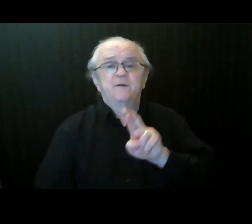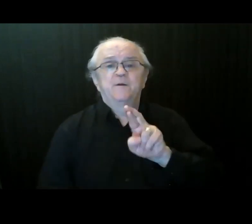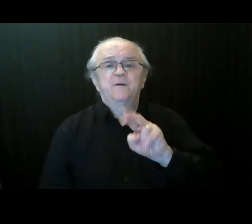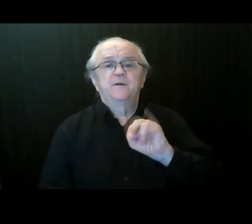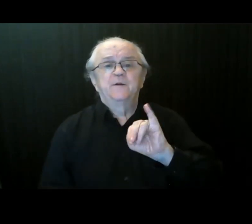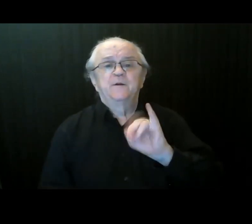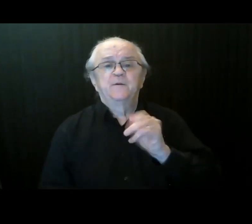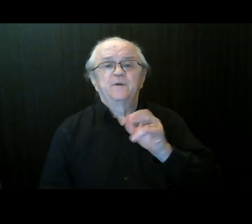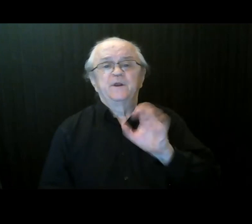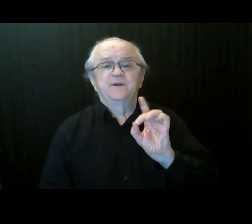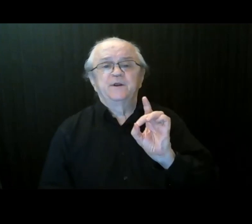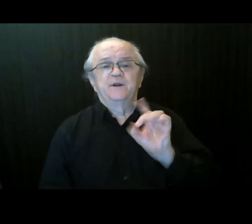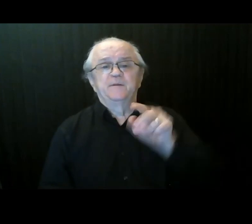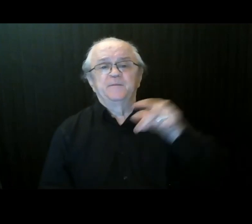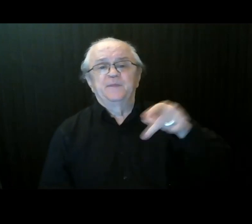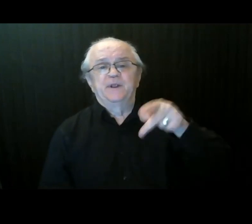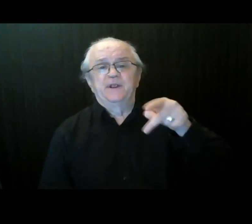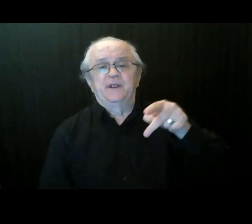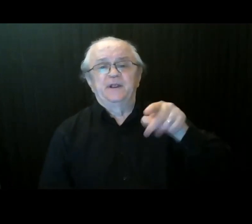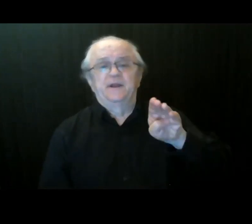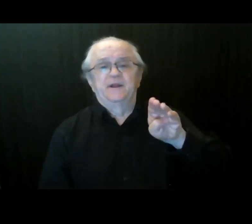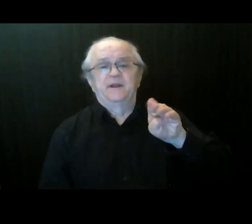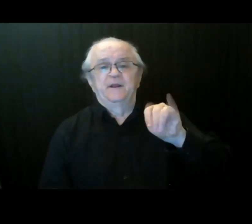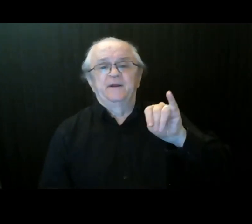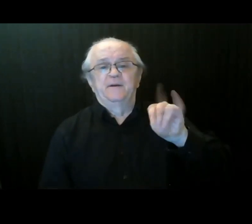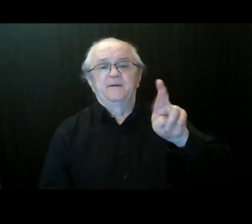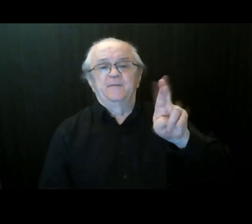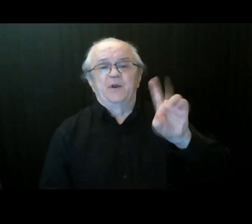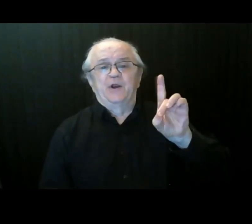P. Bird.